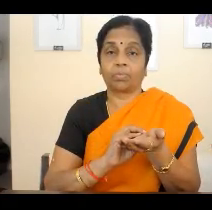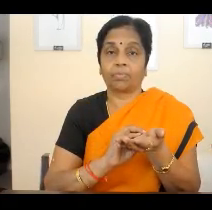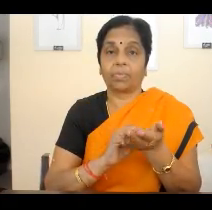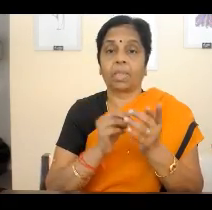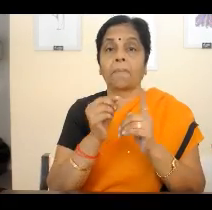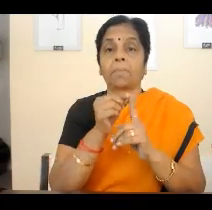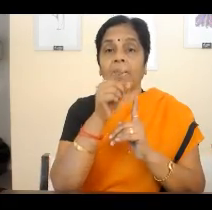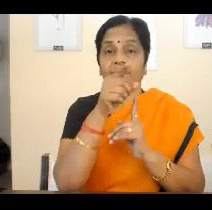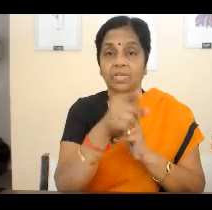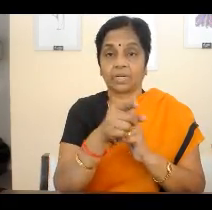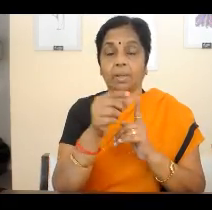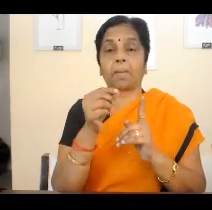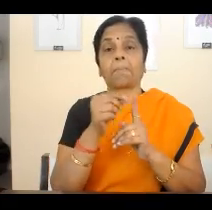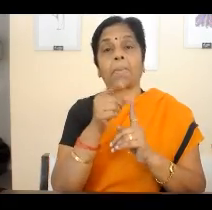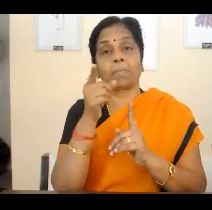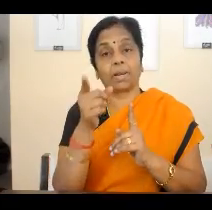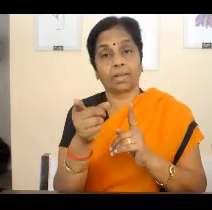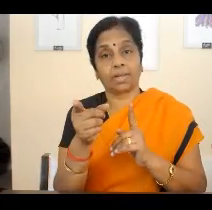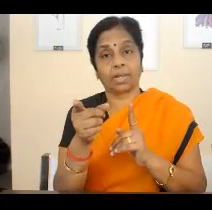private, public, or charity,